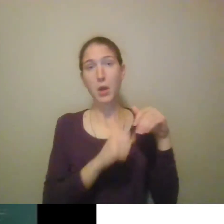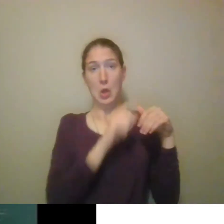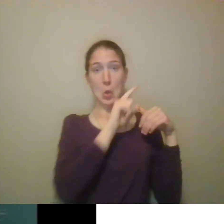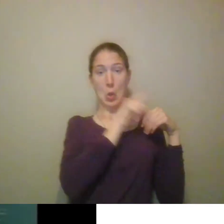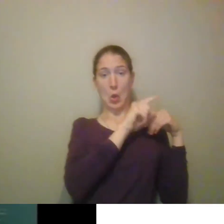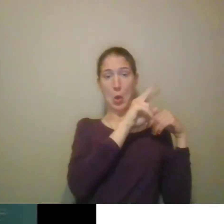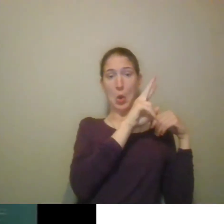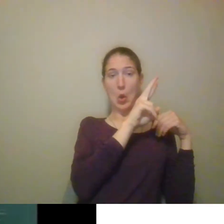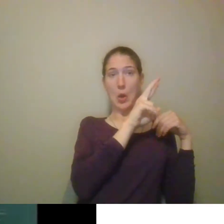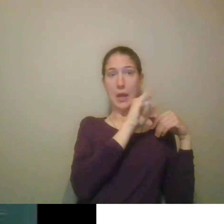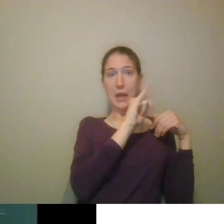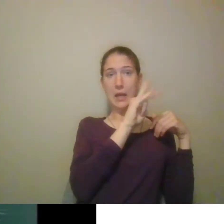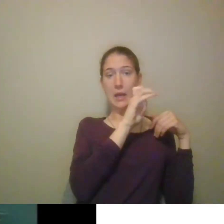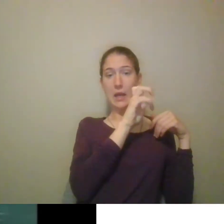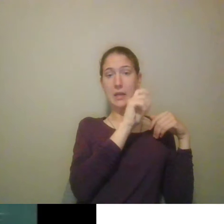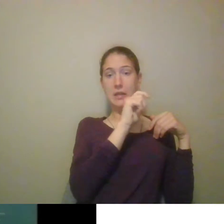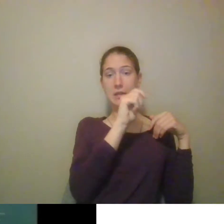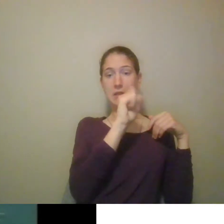cells.